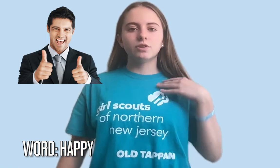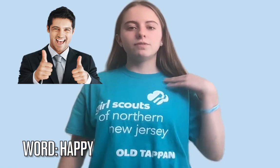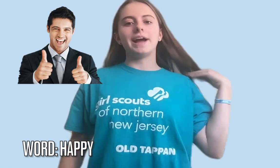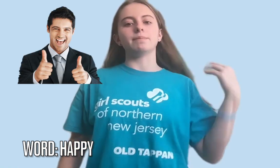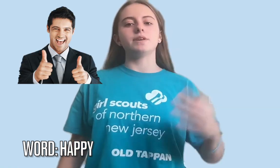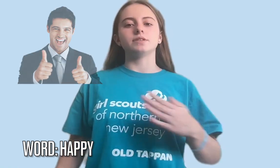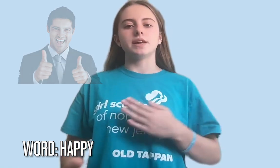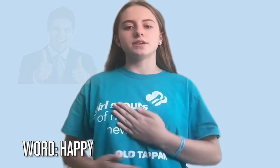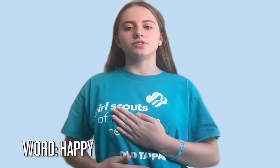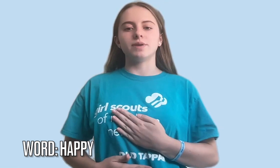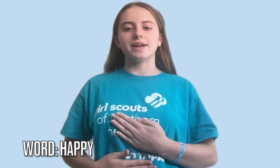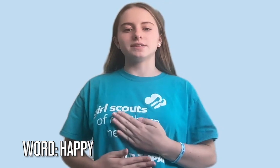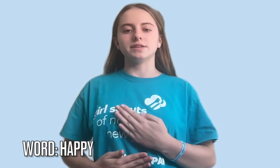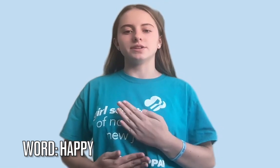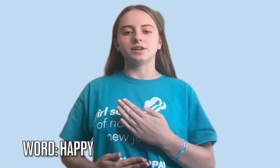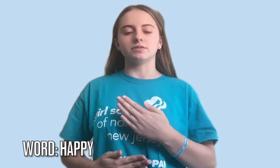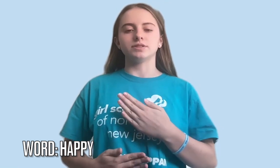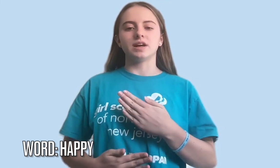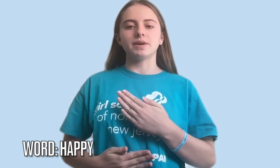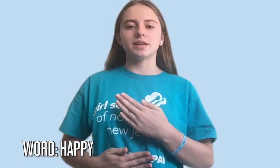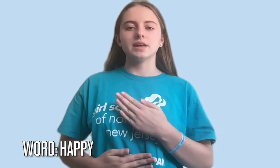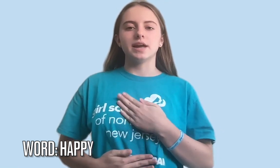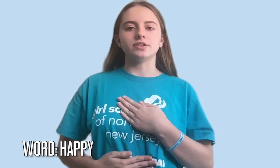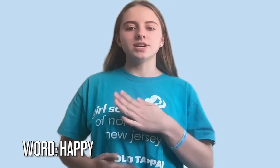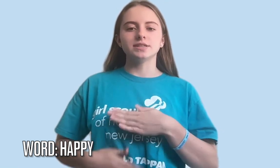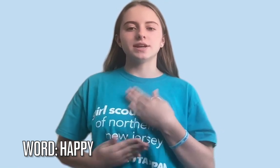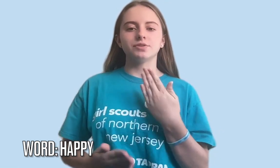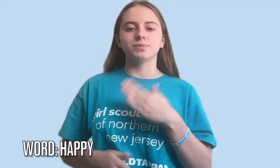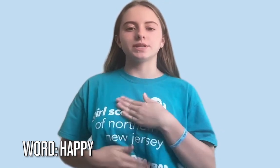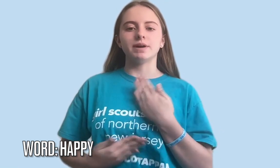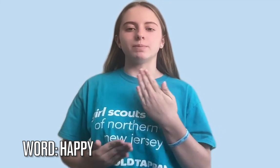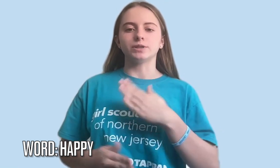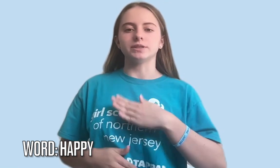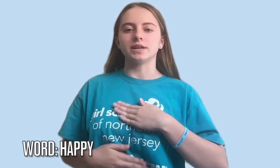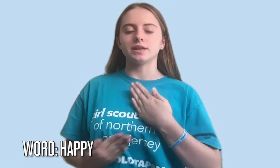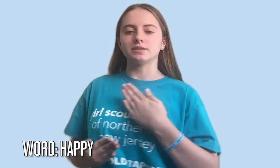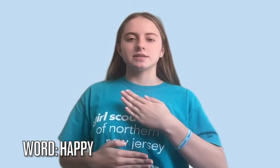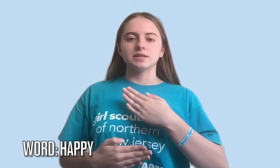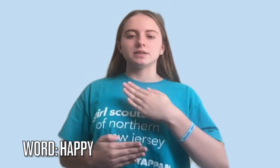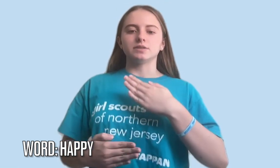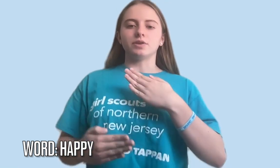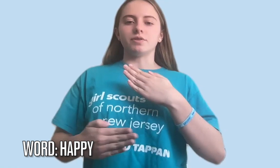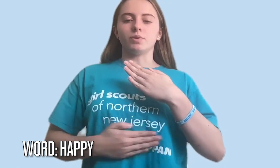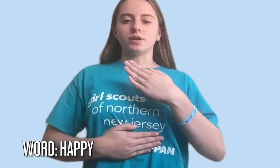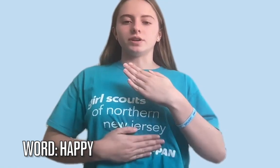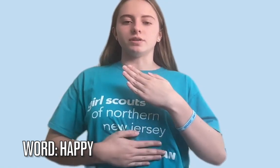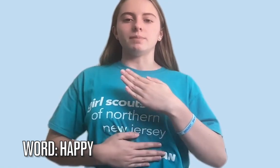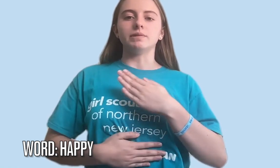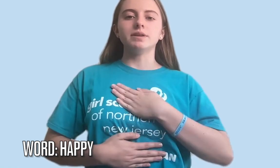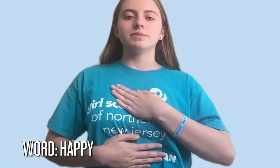for happy, you'll take your 2 hands near your stomach and chest, and you'll bring them upwards like this. So you have one on your upper ribs, one